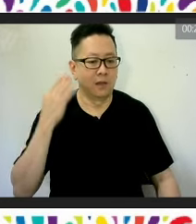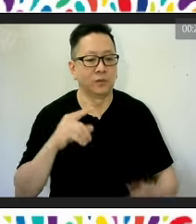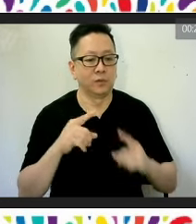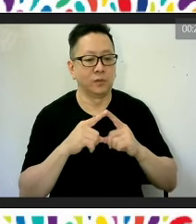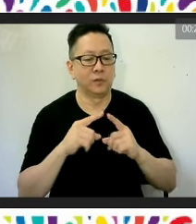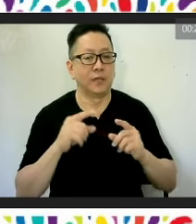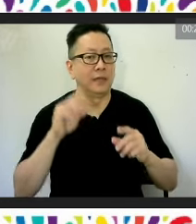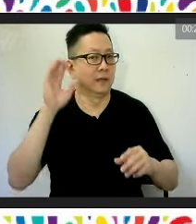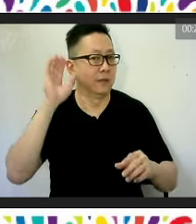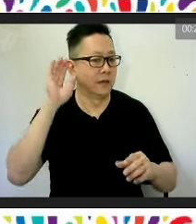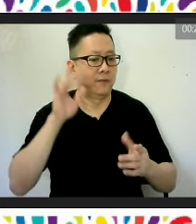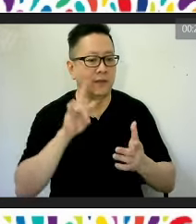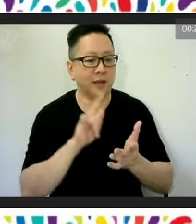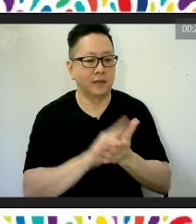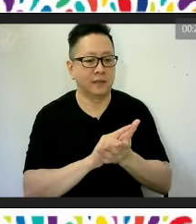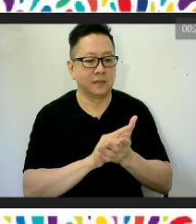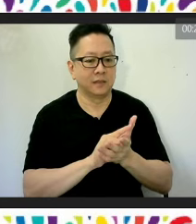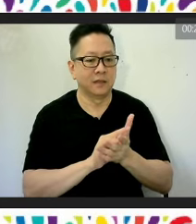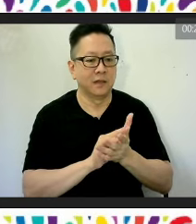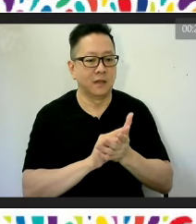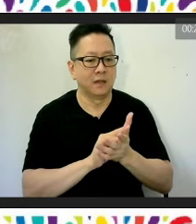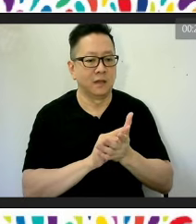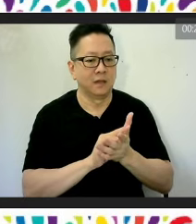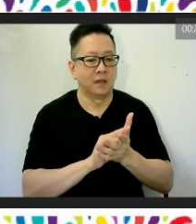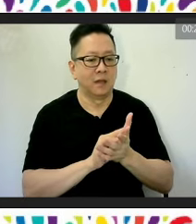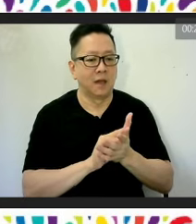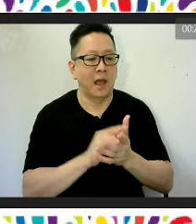okay, to hear that